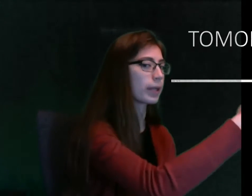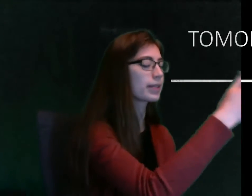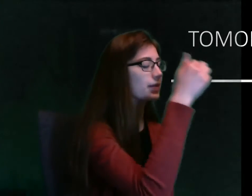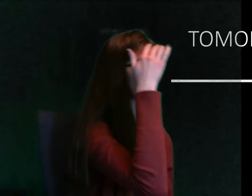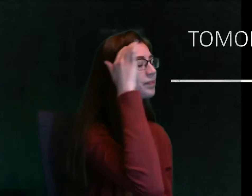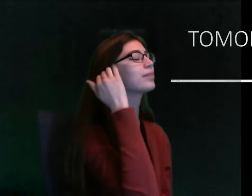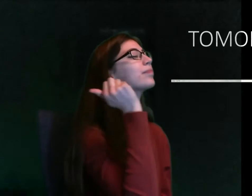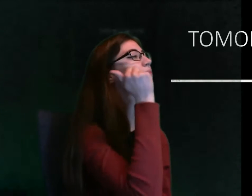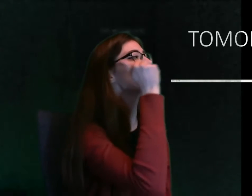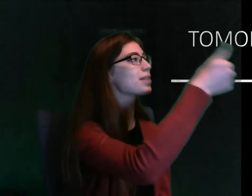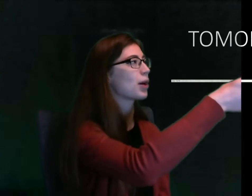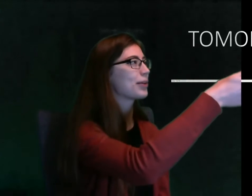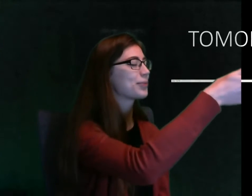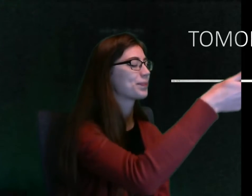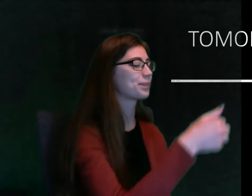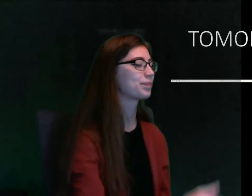forwards. Tomorrow.